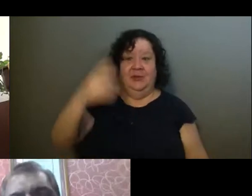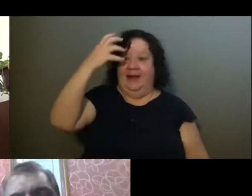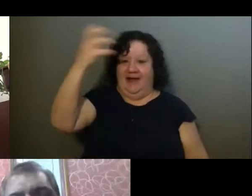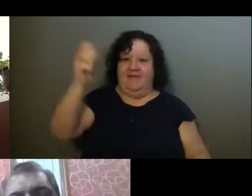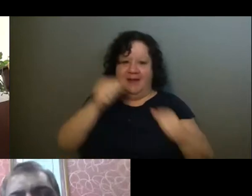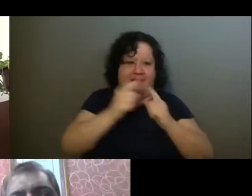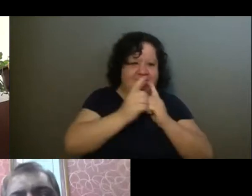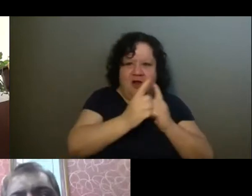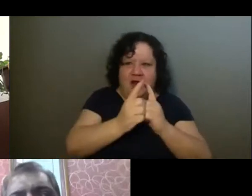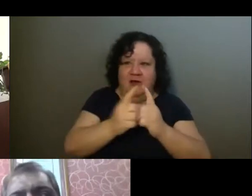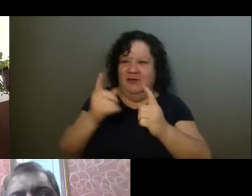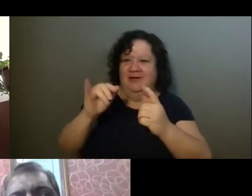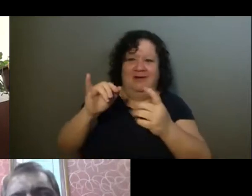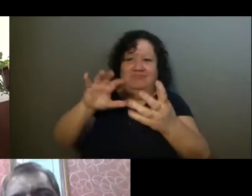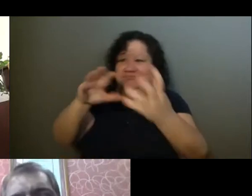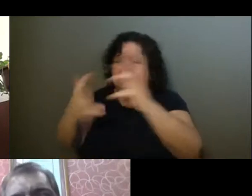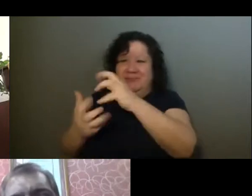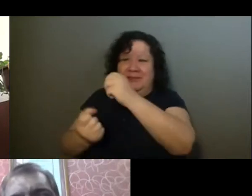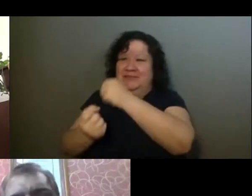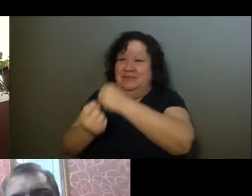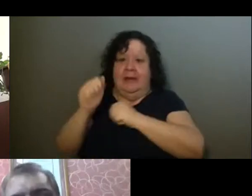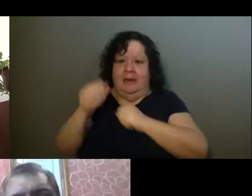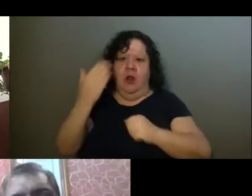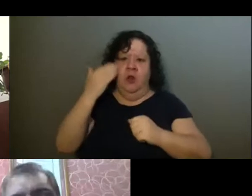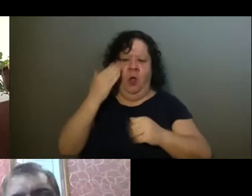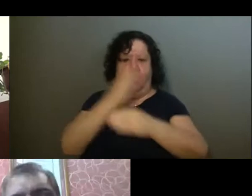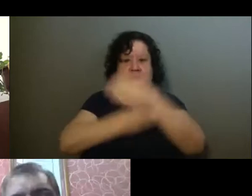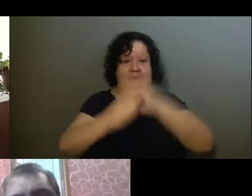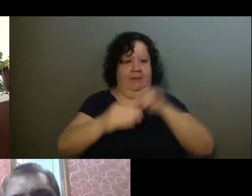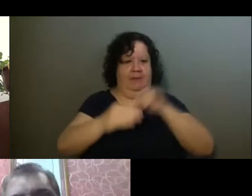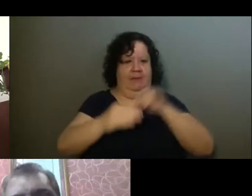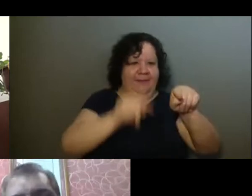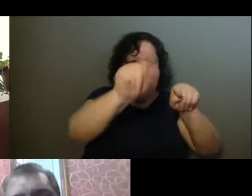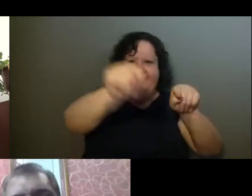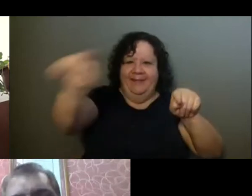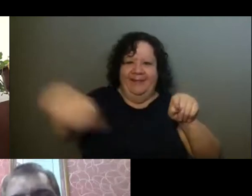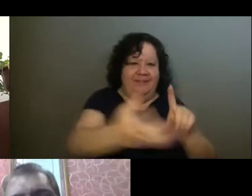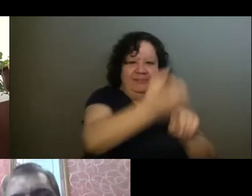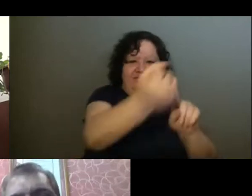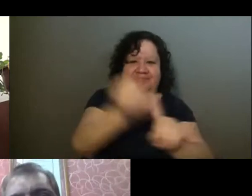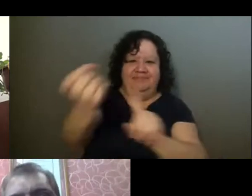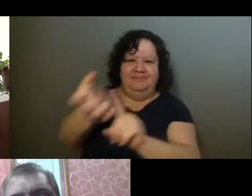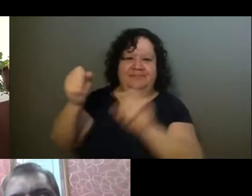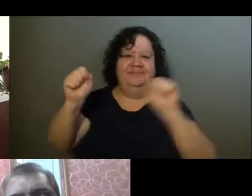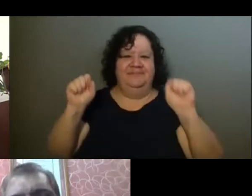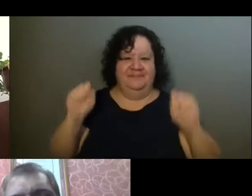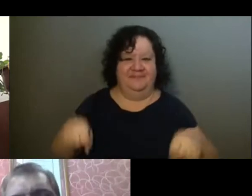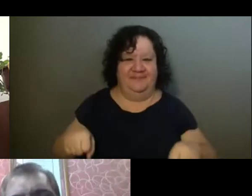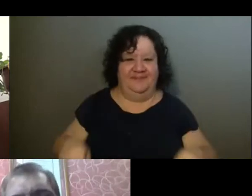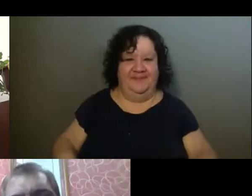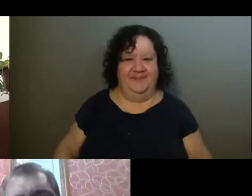to the safety zone. The in the indoor environment, underlying technology has been changed